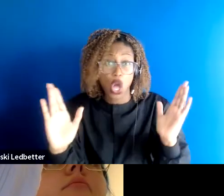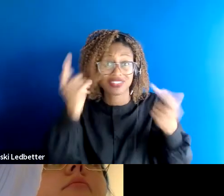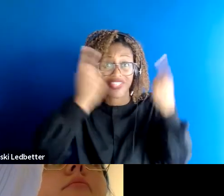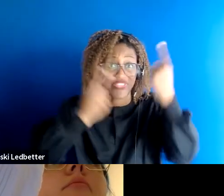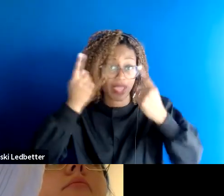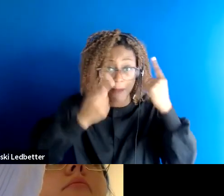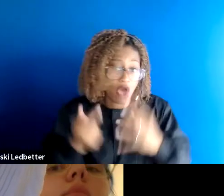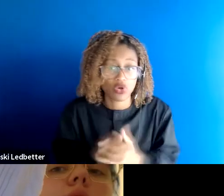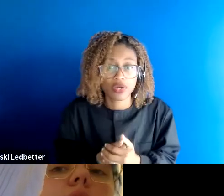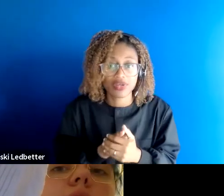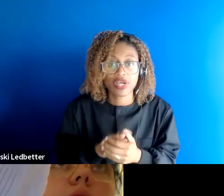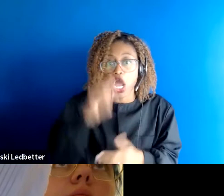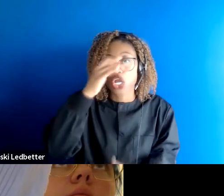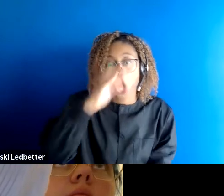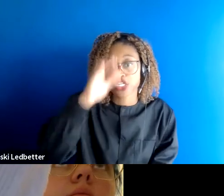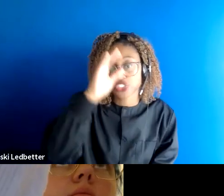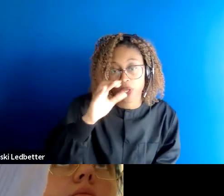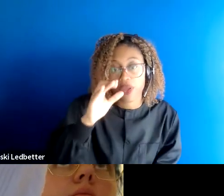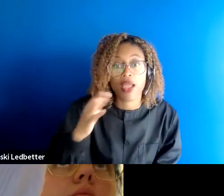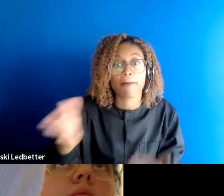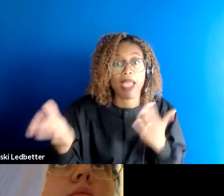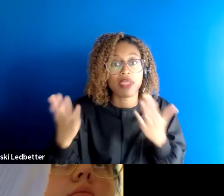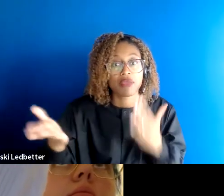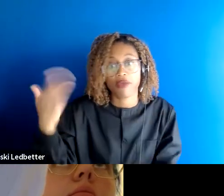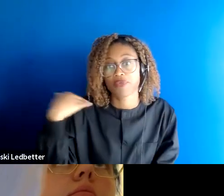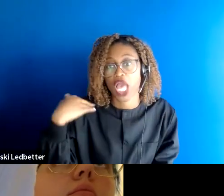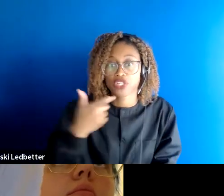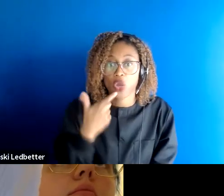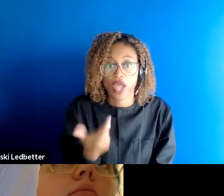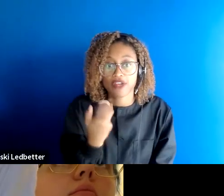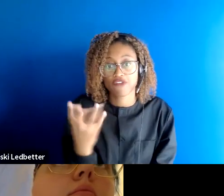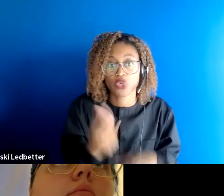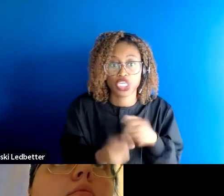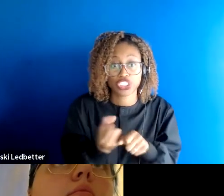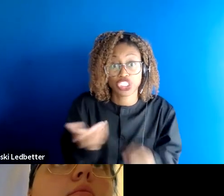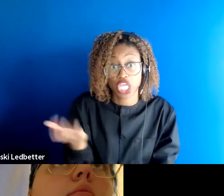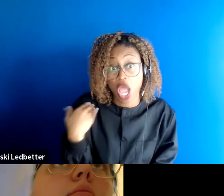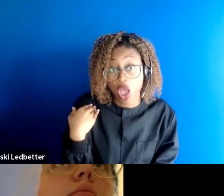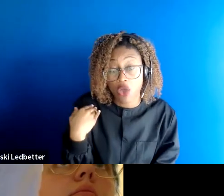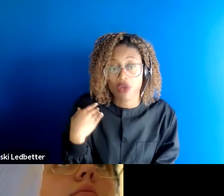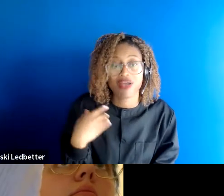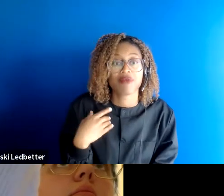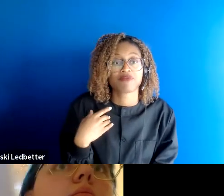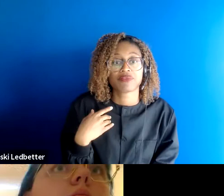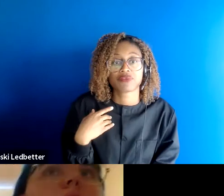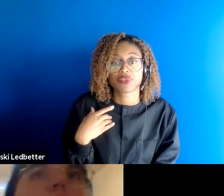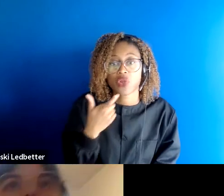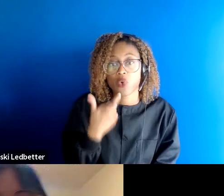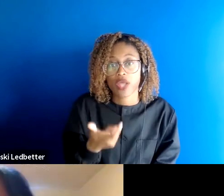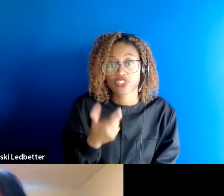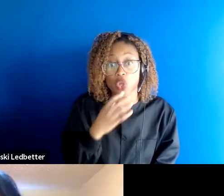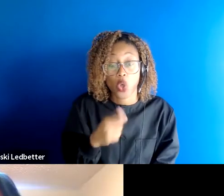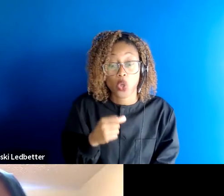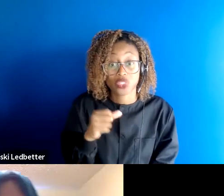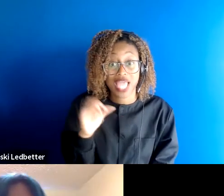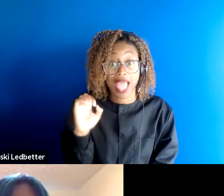a cartoon that you perhaps used to watch a couple of years ago. You used to and watch some old episodes if you